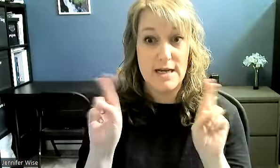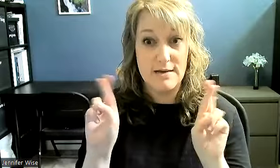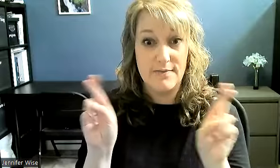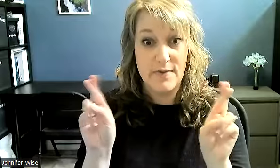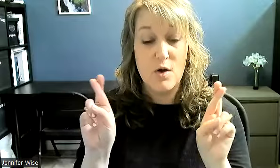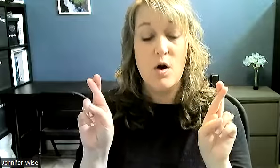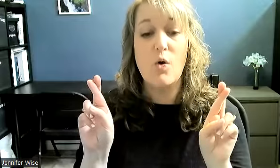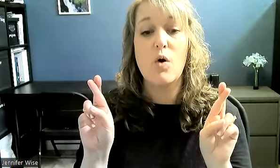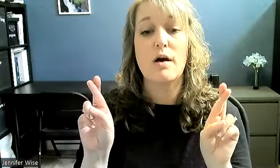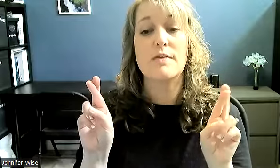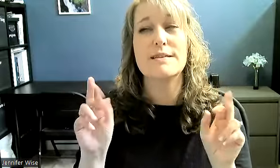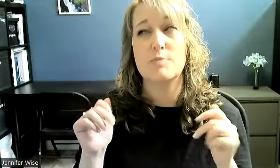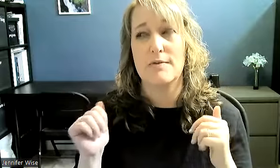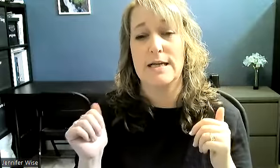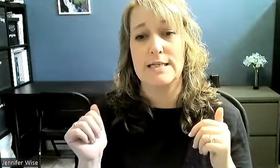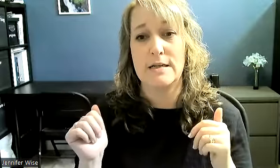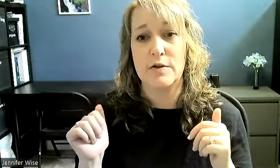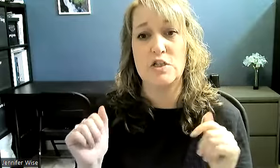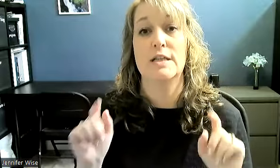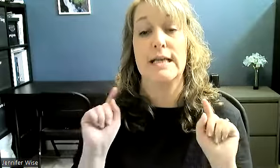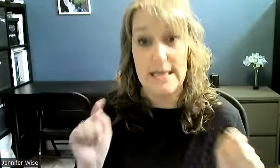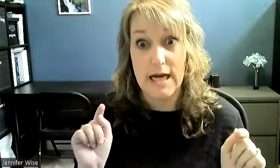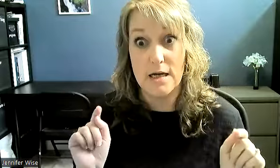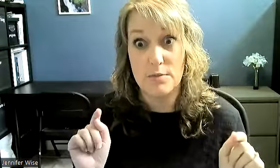ready. Or this is more of like a declaration, like, yeah, I'm ready.